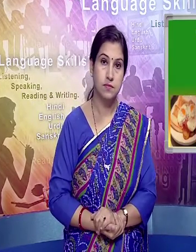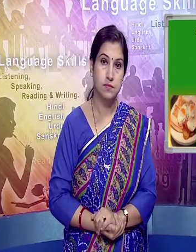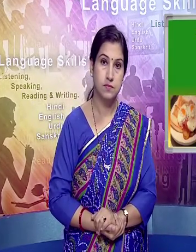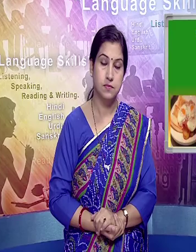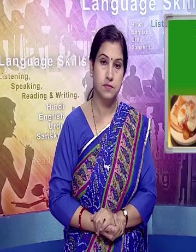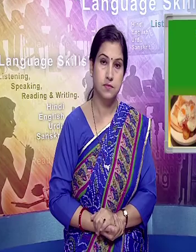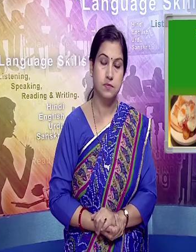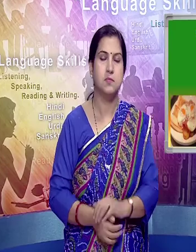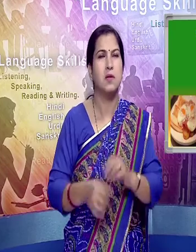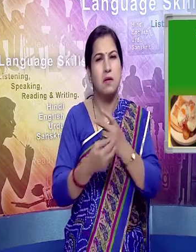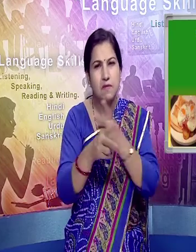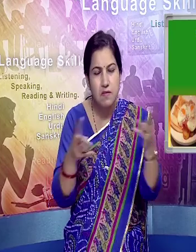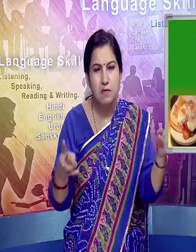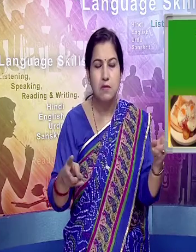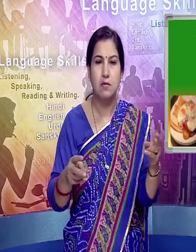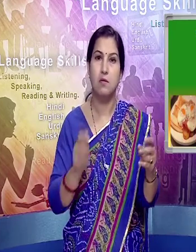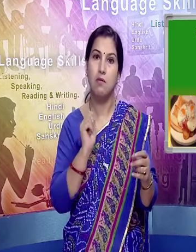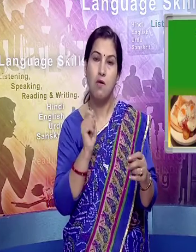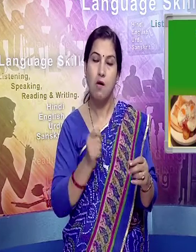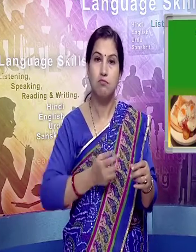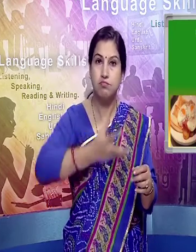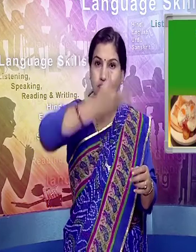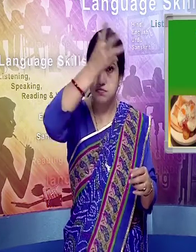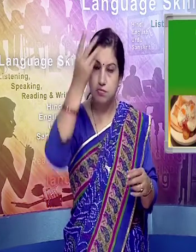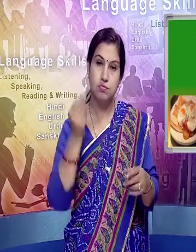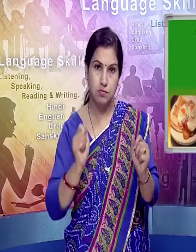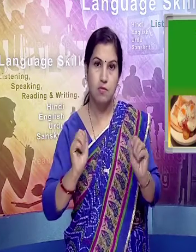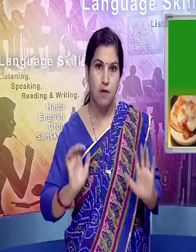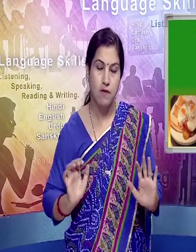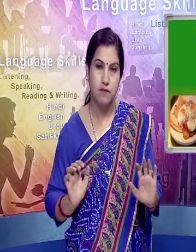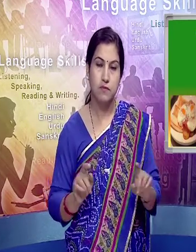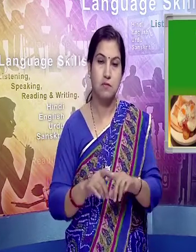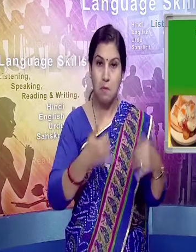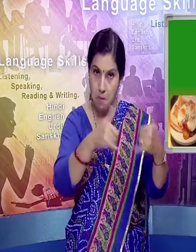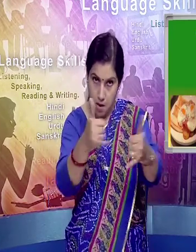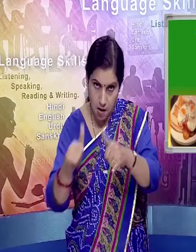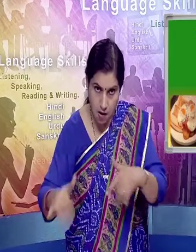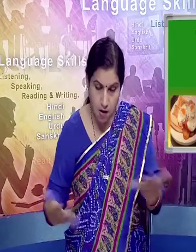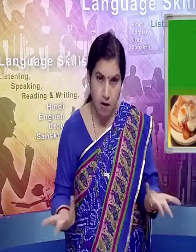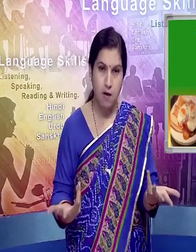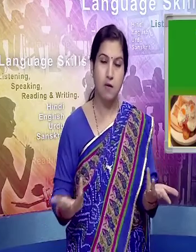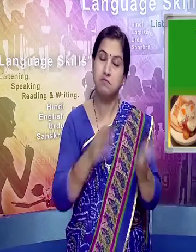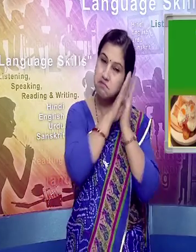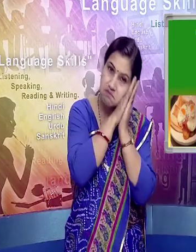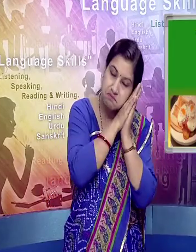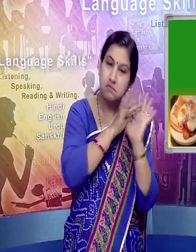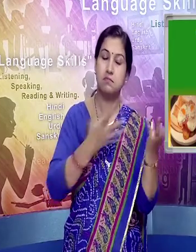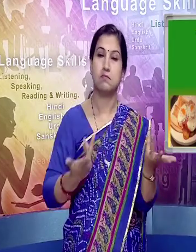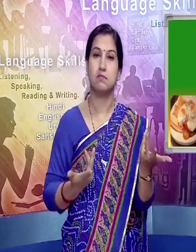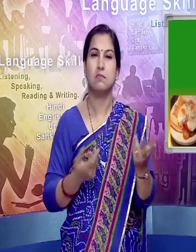And there are various activities you perform during the day, from playing to sleeping, and your body